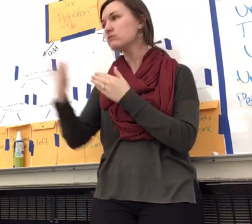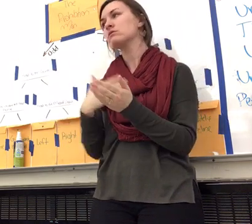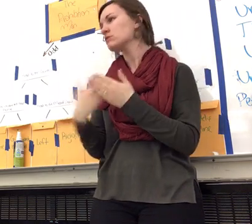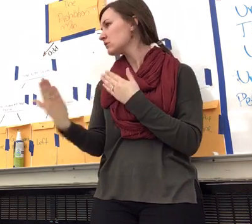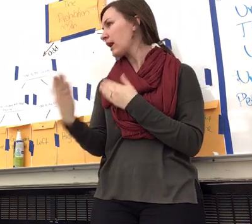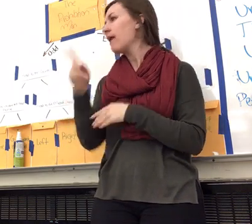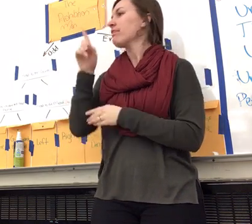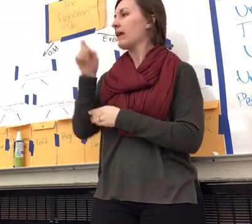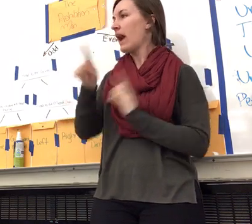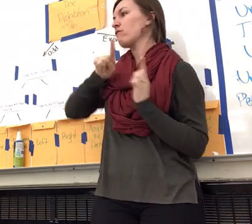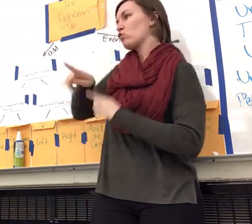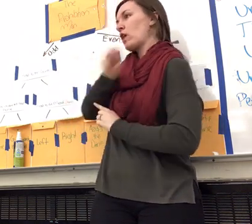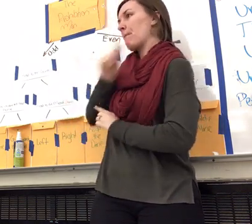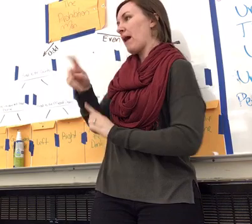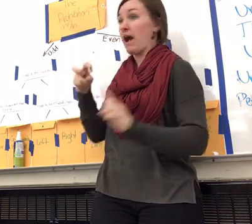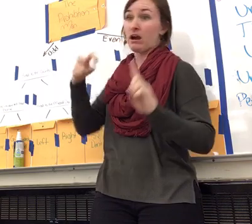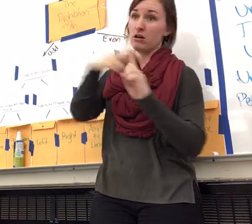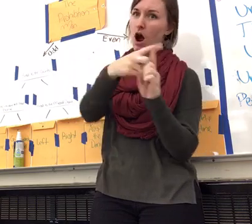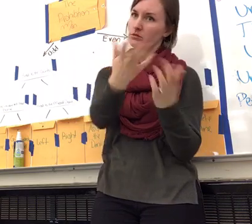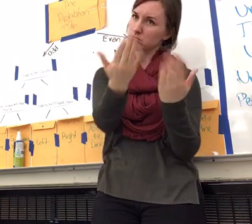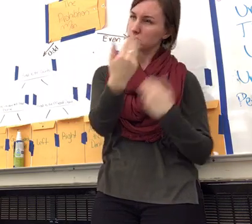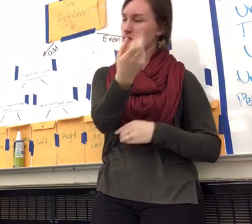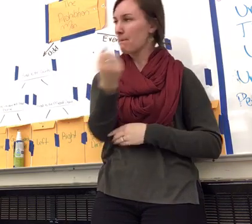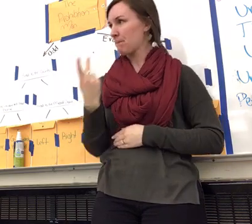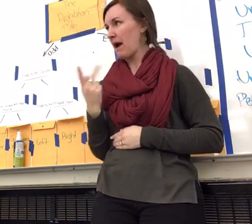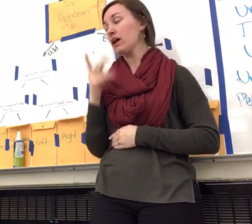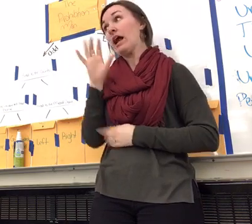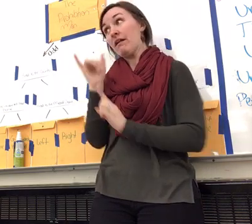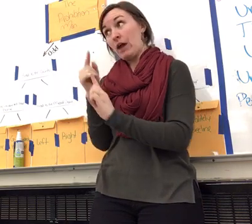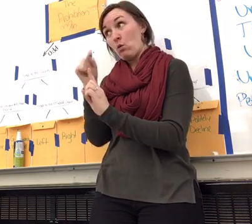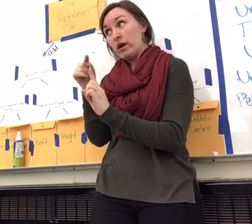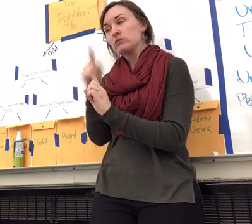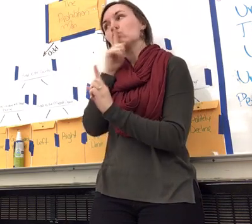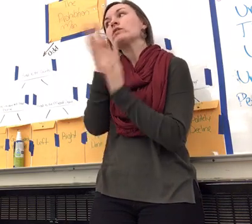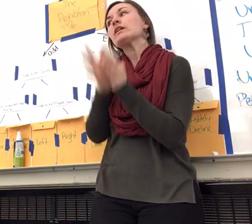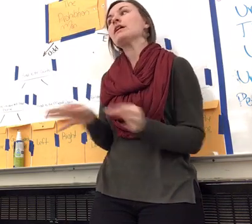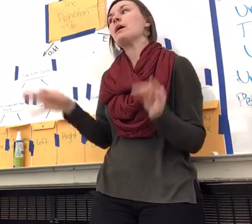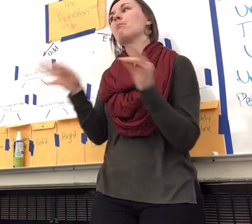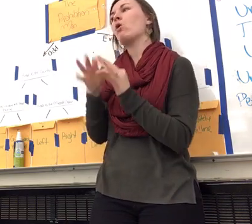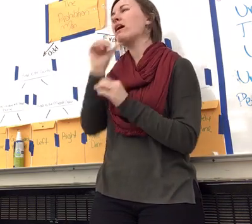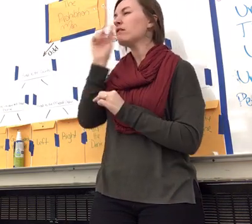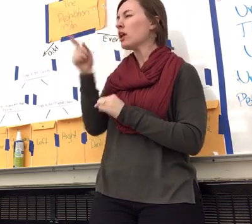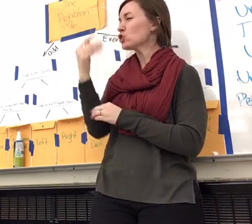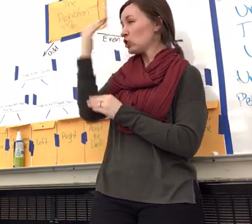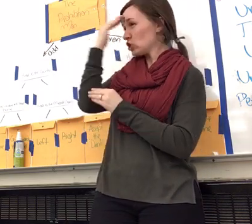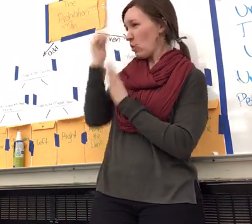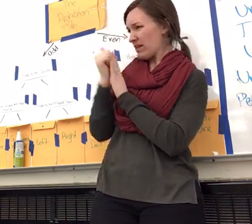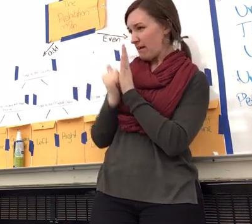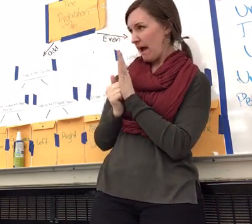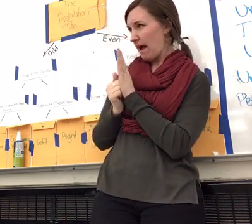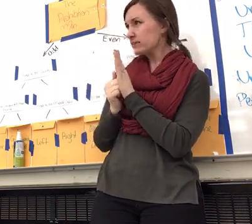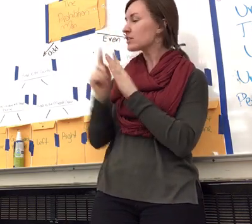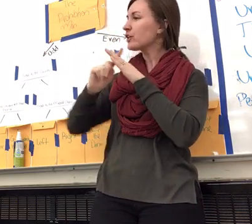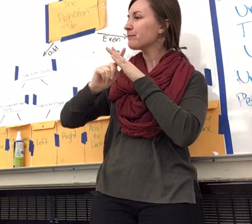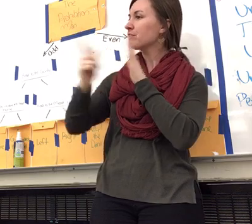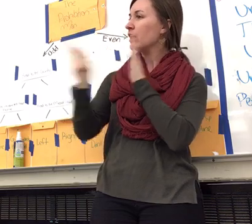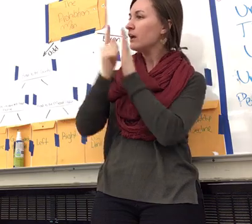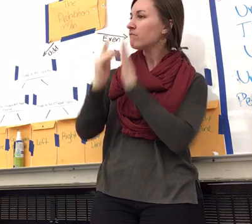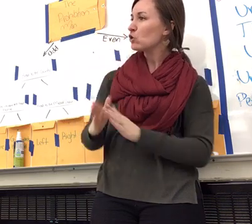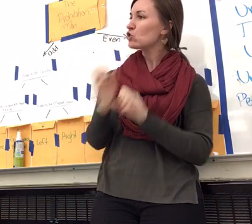have to come back. That one is very important in knowing why the South was happy with this, is the Fugitive Slave Act,